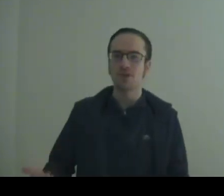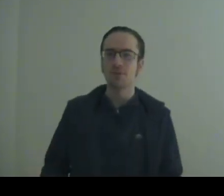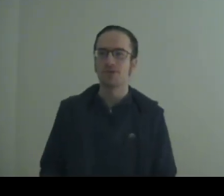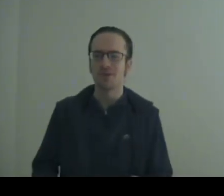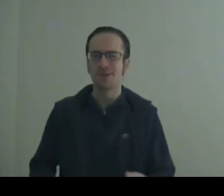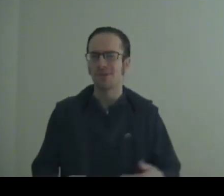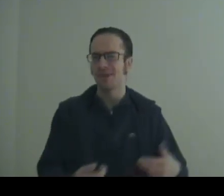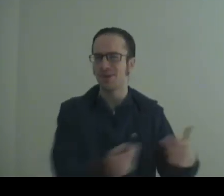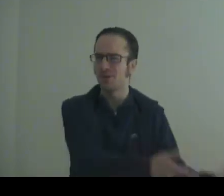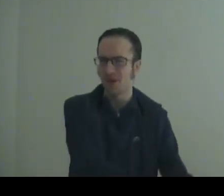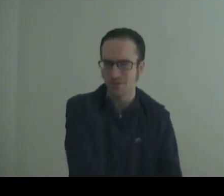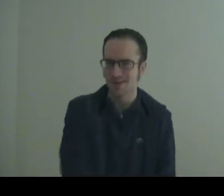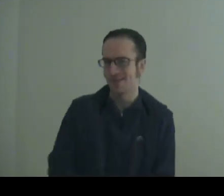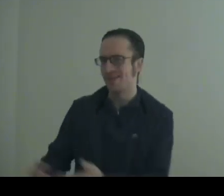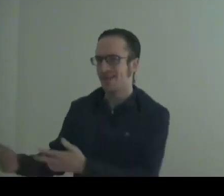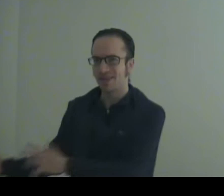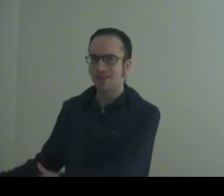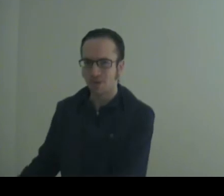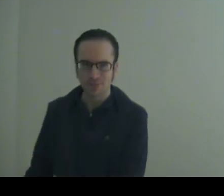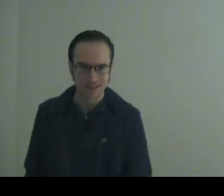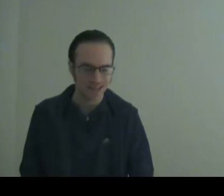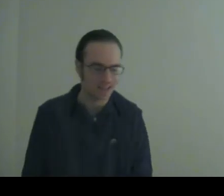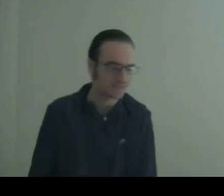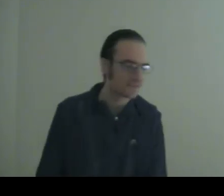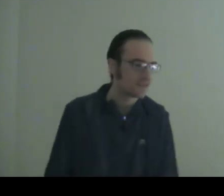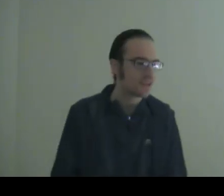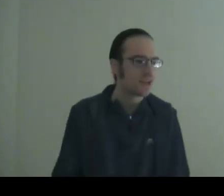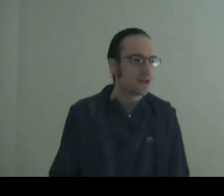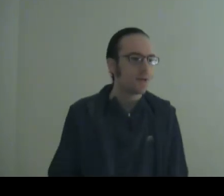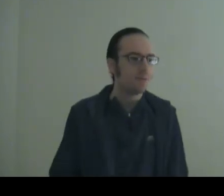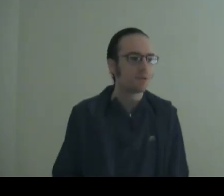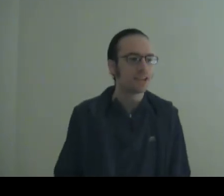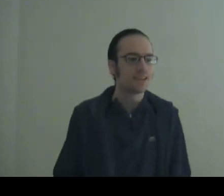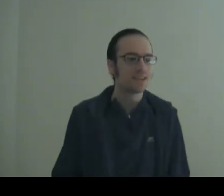them, so they'll be your puppets instead of his puppets, I guess. But yeah, this...